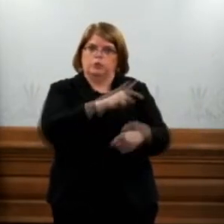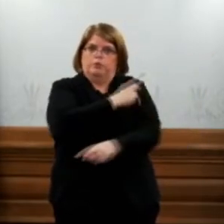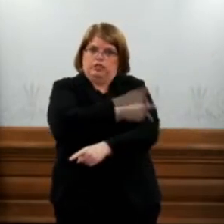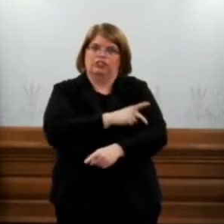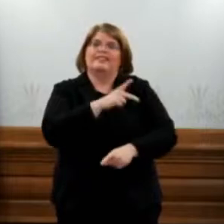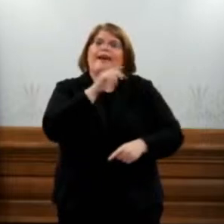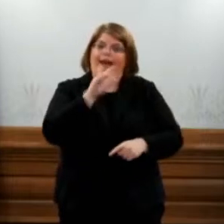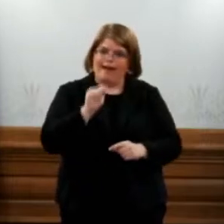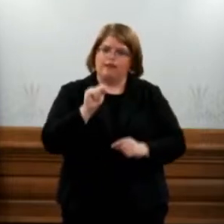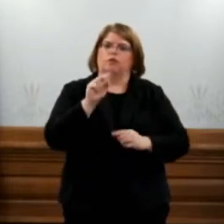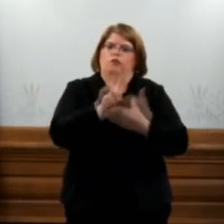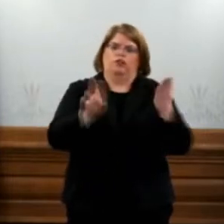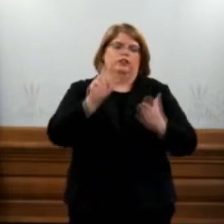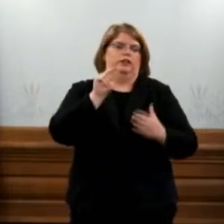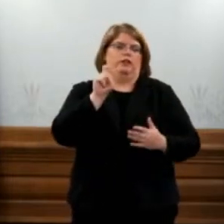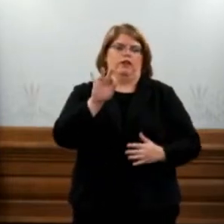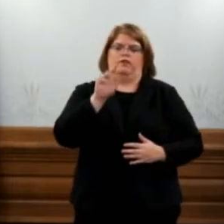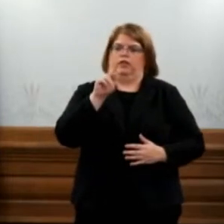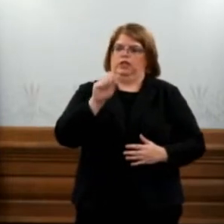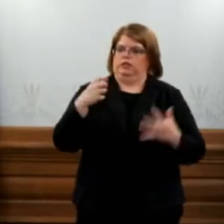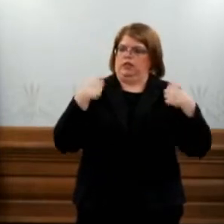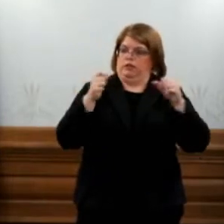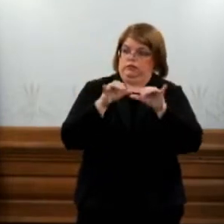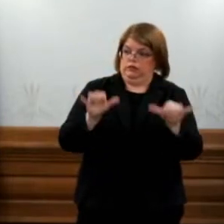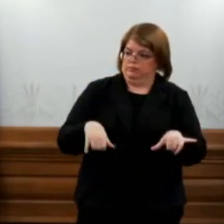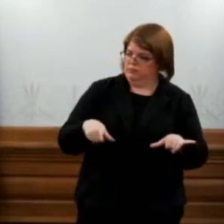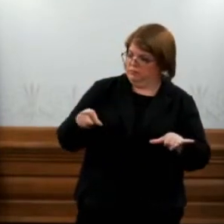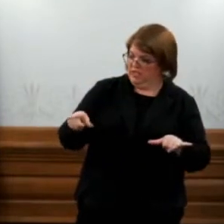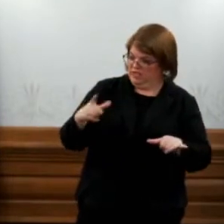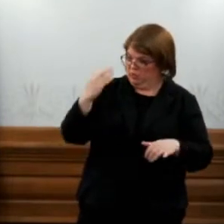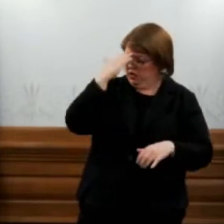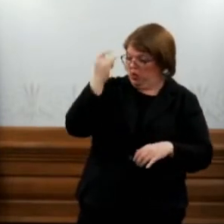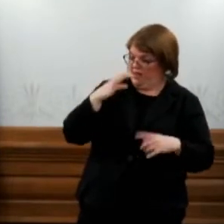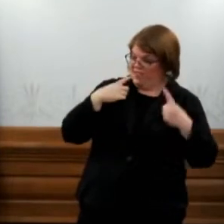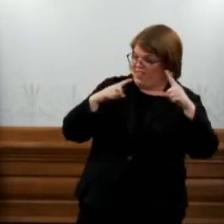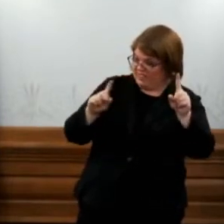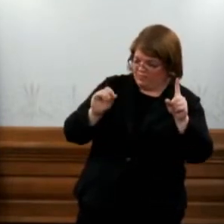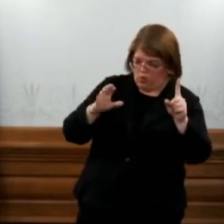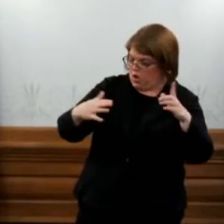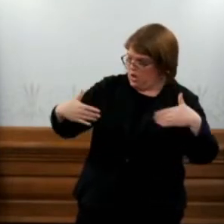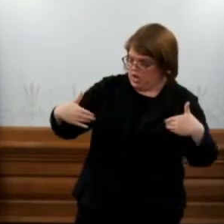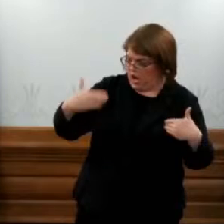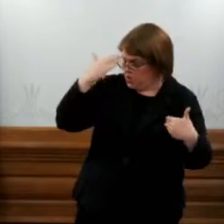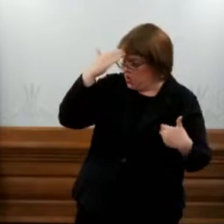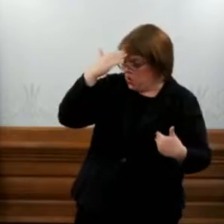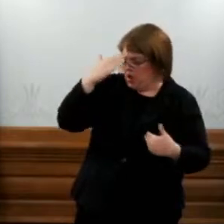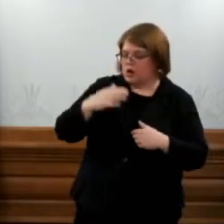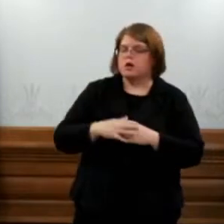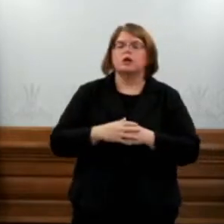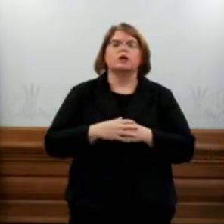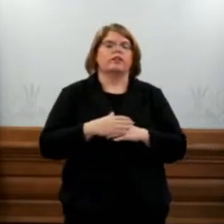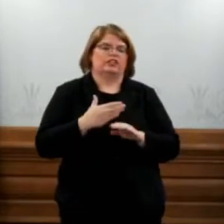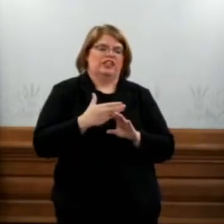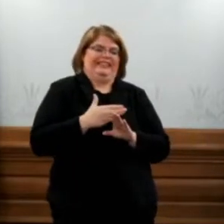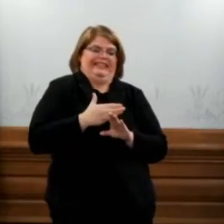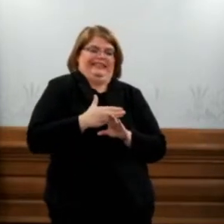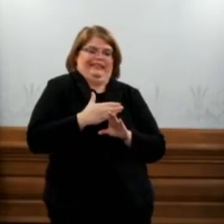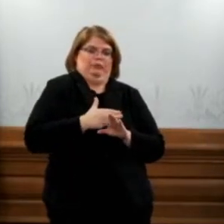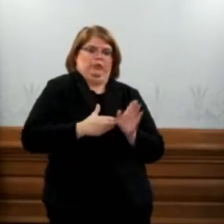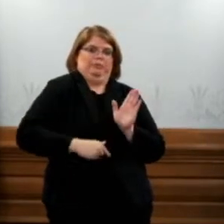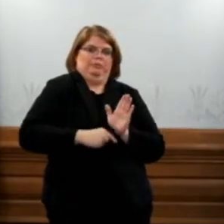Kansas Health System. Is it too soon to know if it's been effective? So there is a preprint, and I believe they